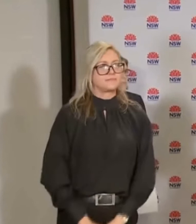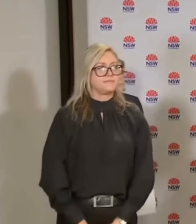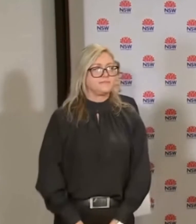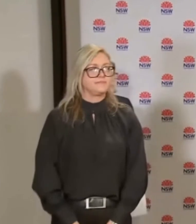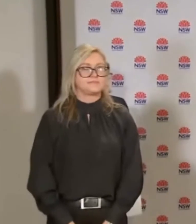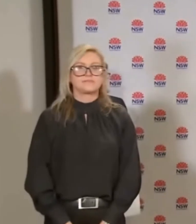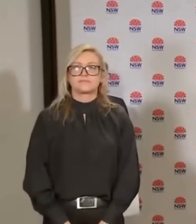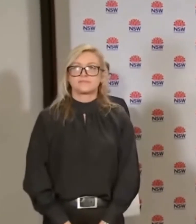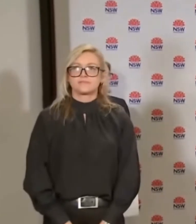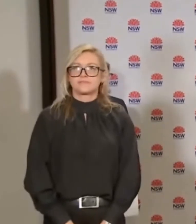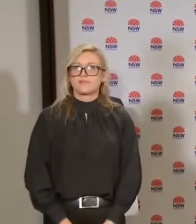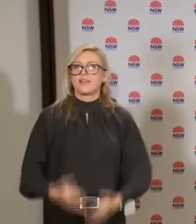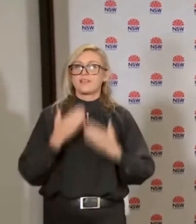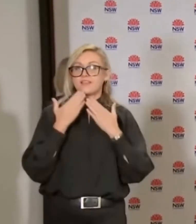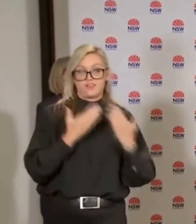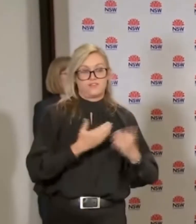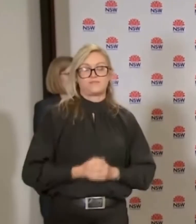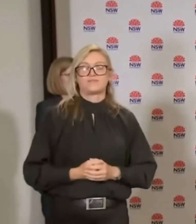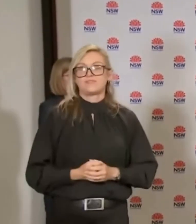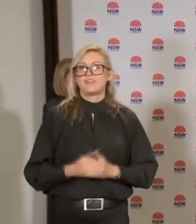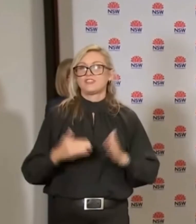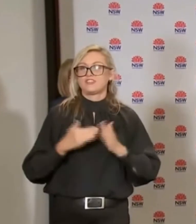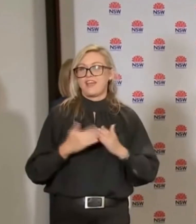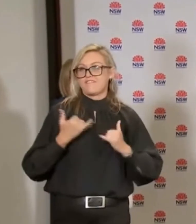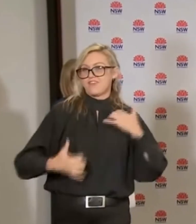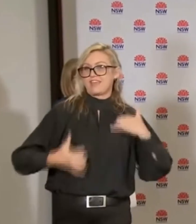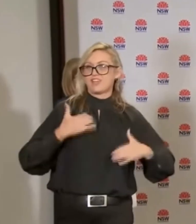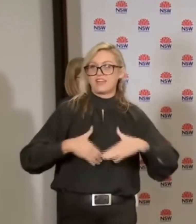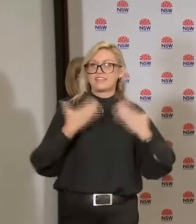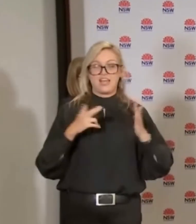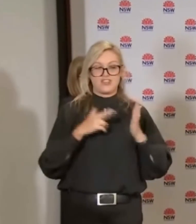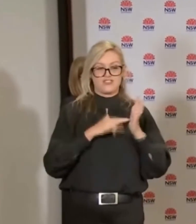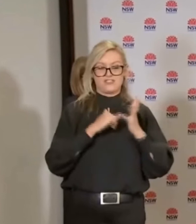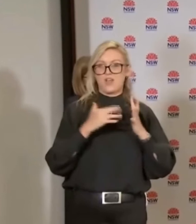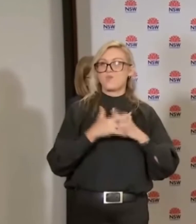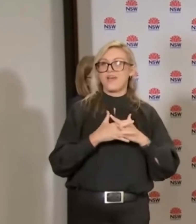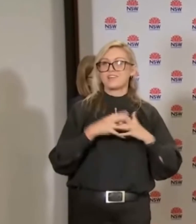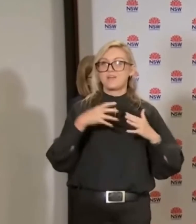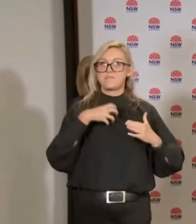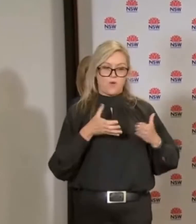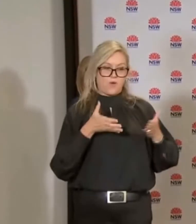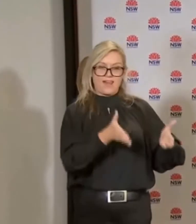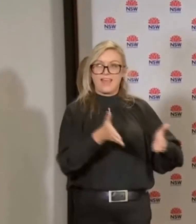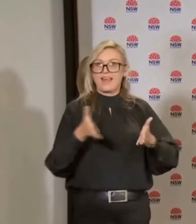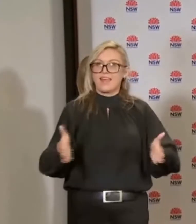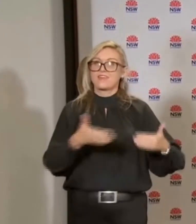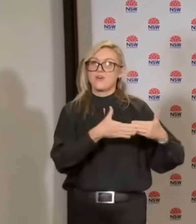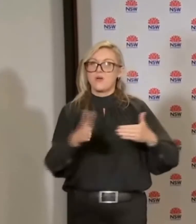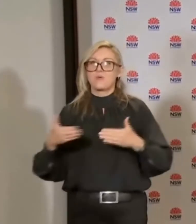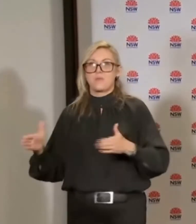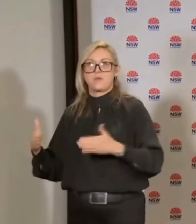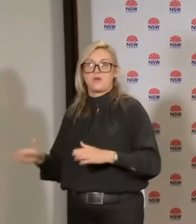Thank you, Brad. Well, today's a great day where we're easing restrictions again in New South Wales, and that's been off the back, I think, of our